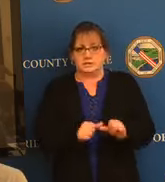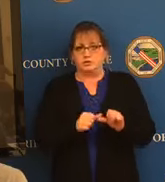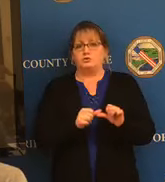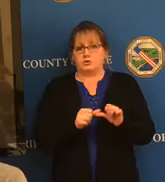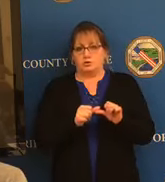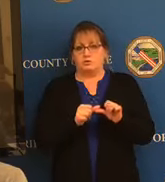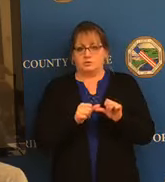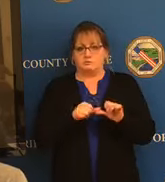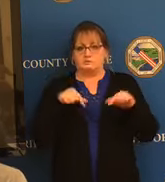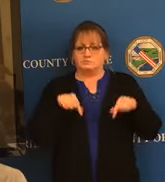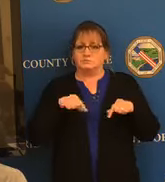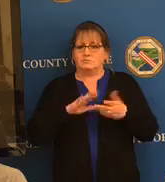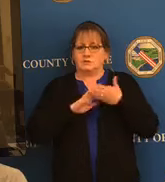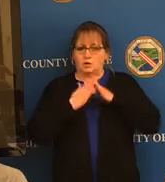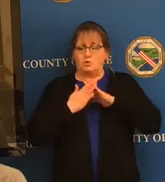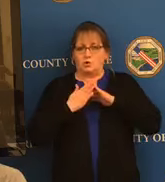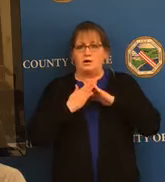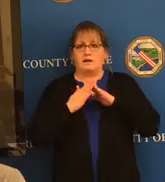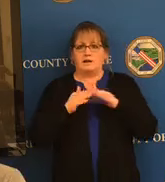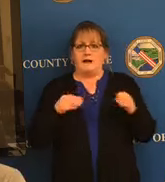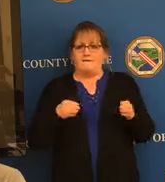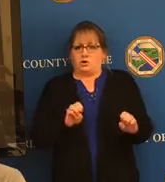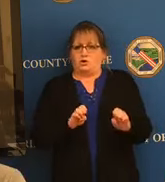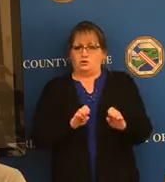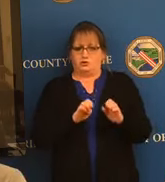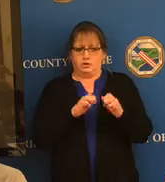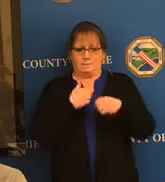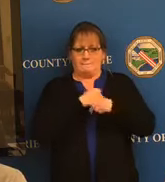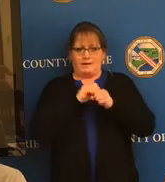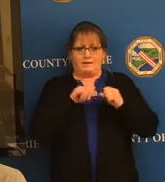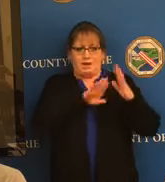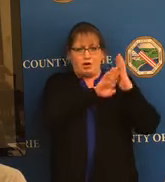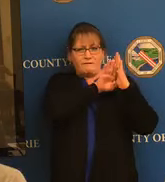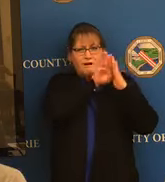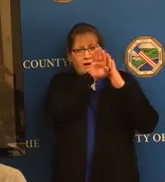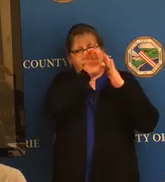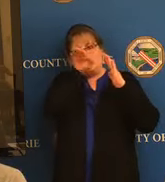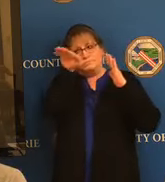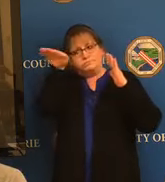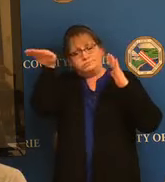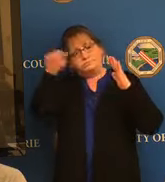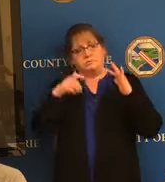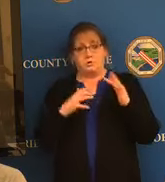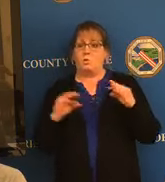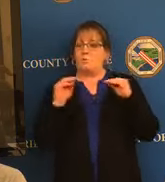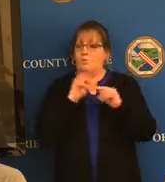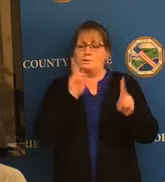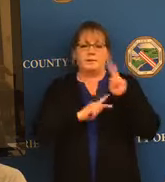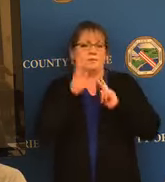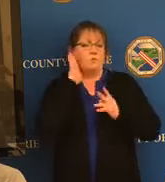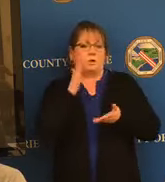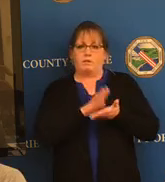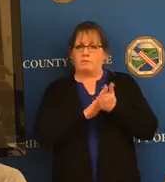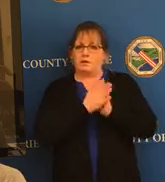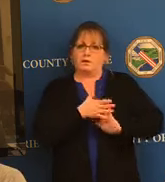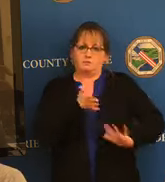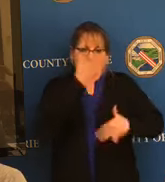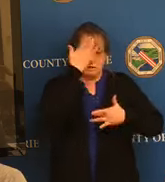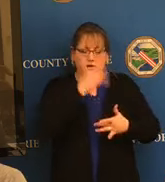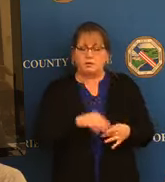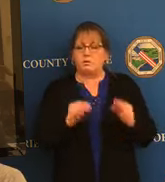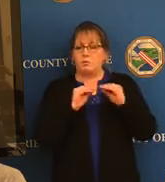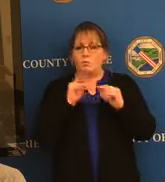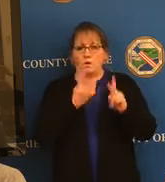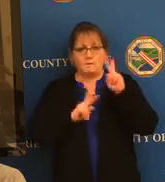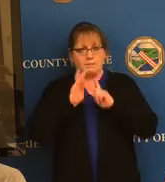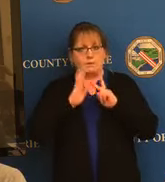our community effort to flatten that curve. There are going to be more people who are going to get sick because of COVID-19 in our community. There are more people who are going to